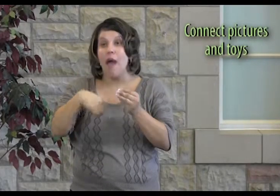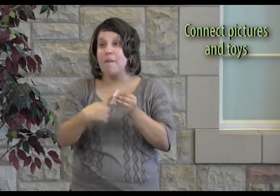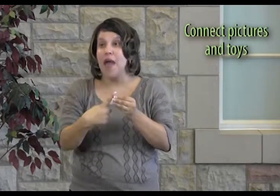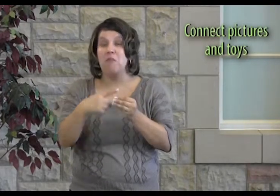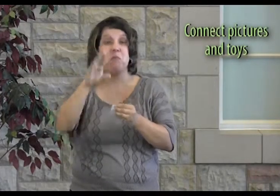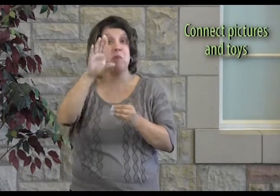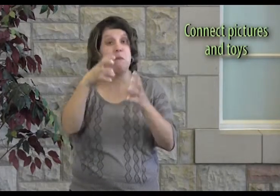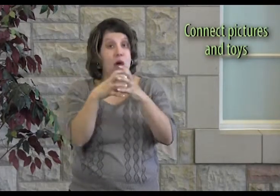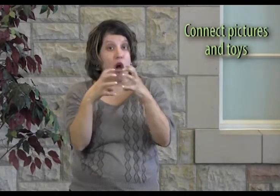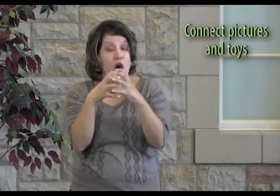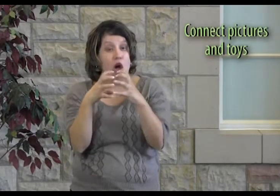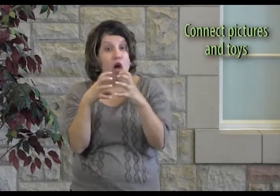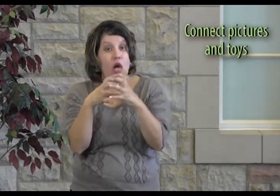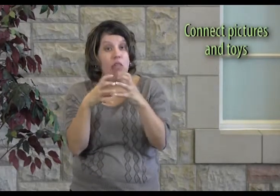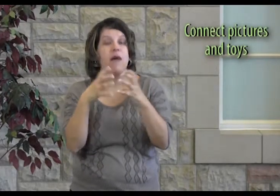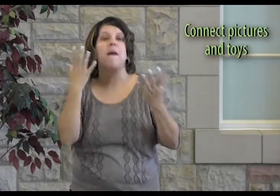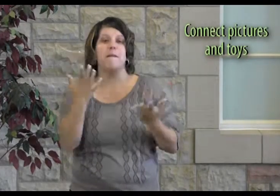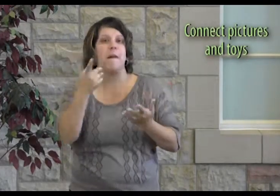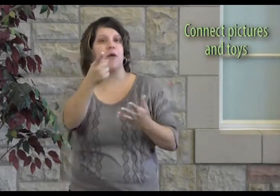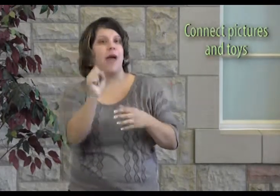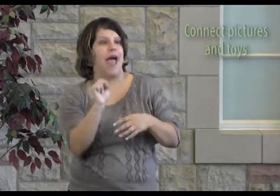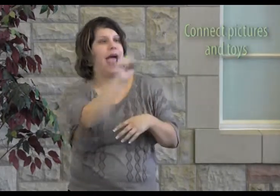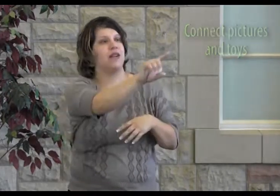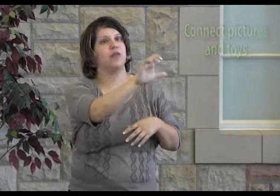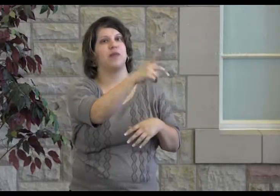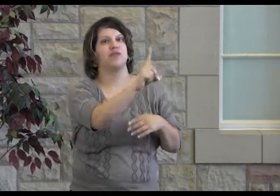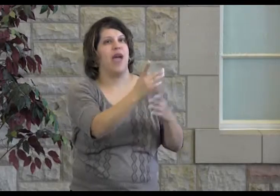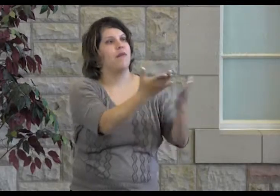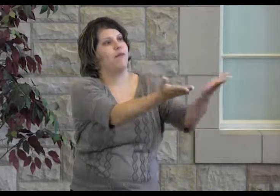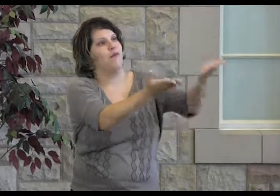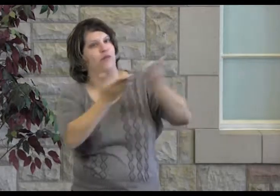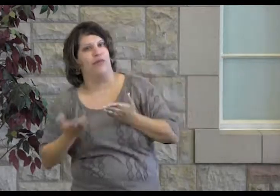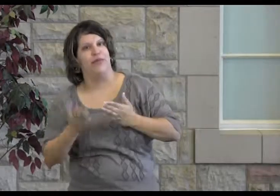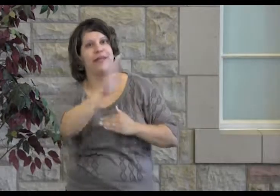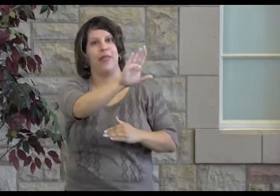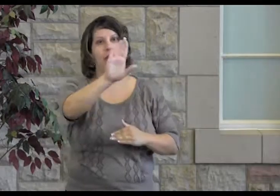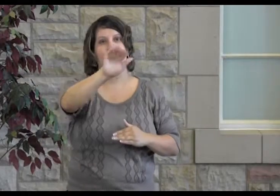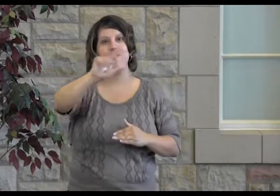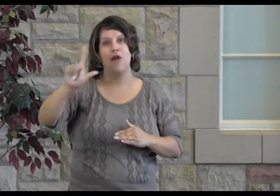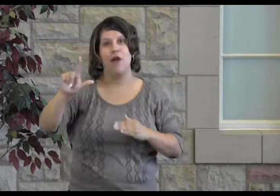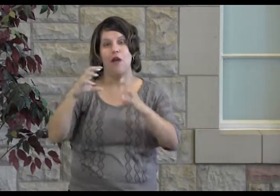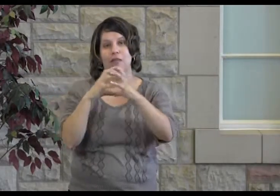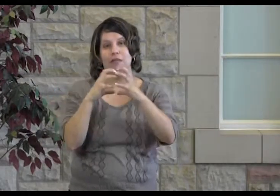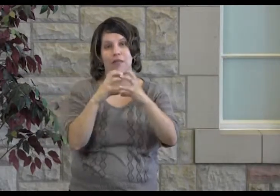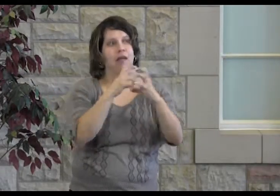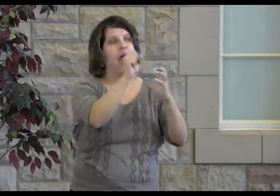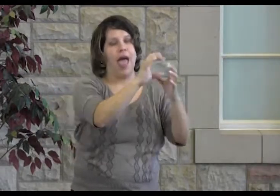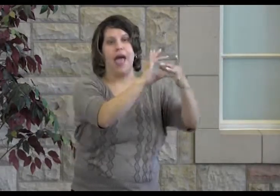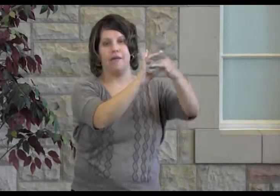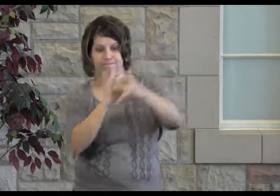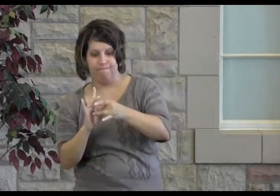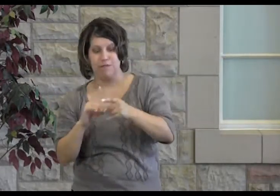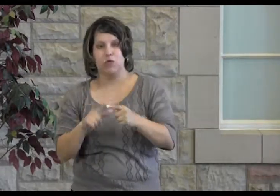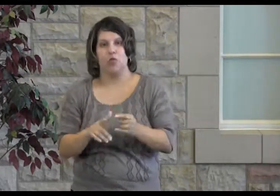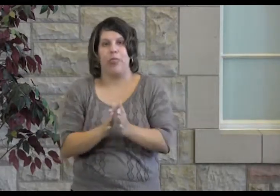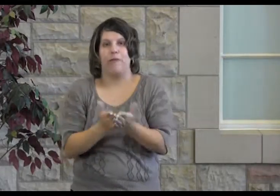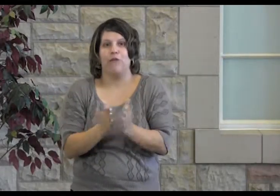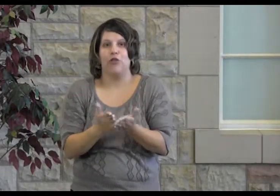book talks about a ball. You could ask your child to actually bring a ball over to you, and that correlates with the book that